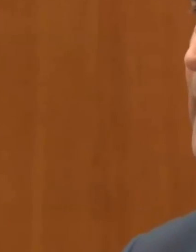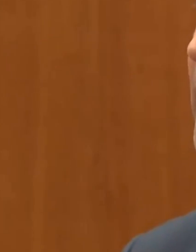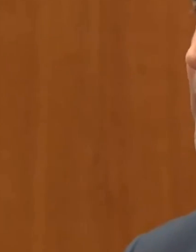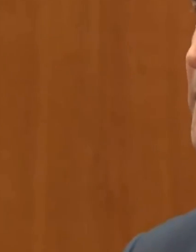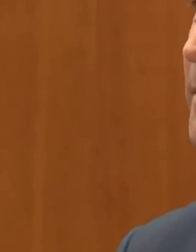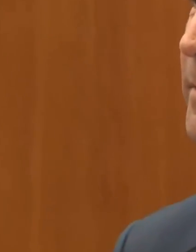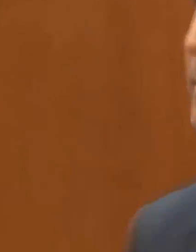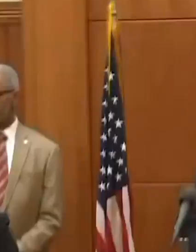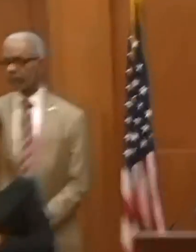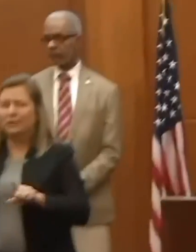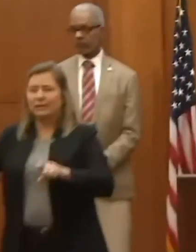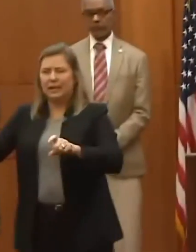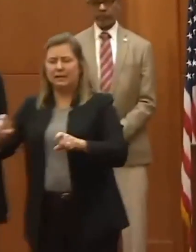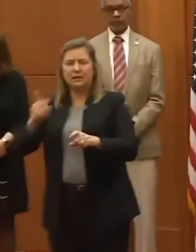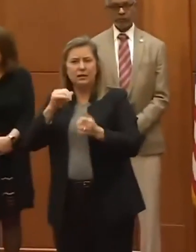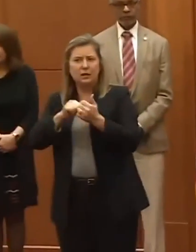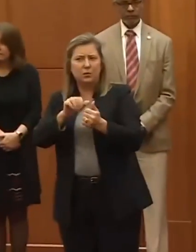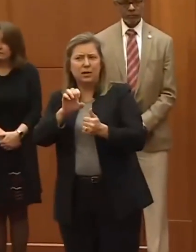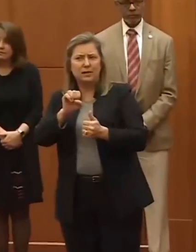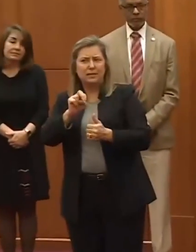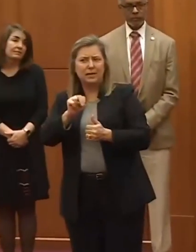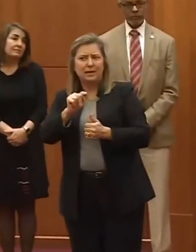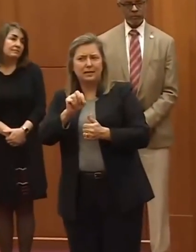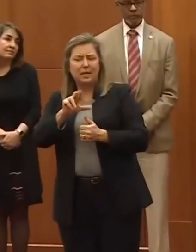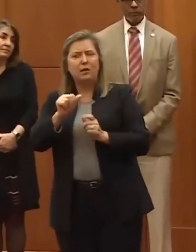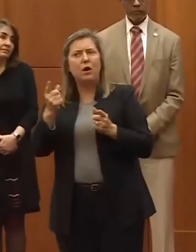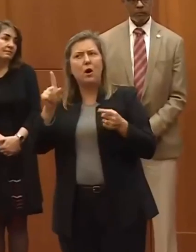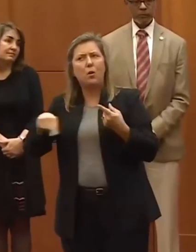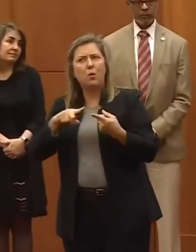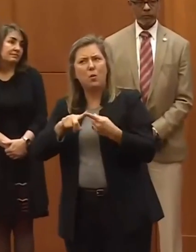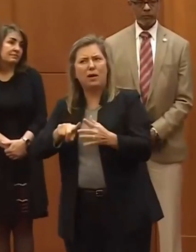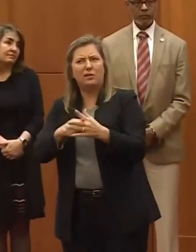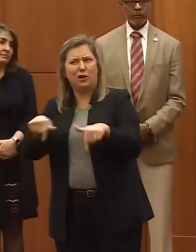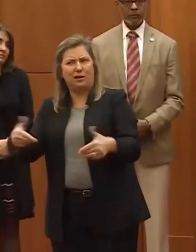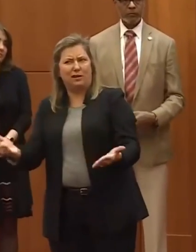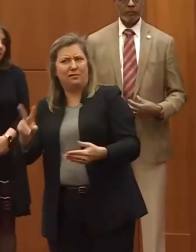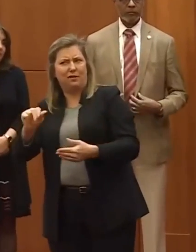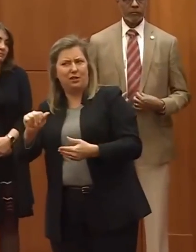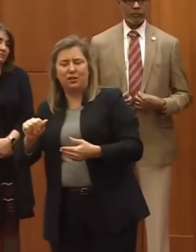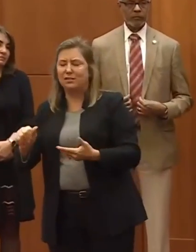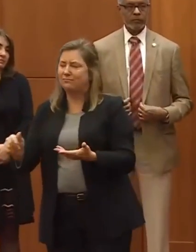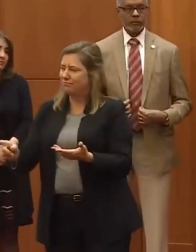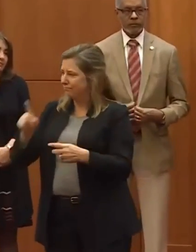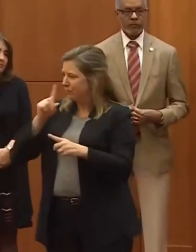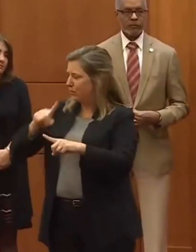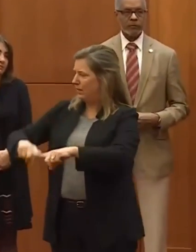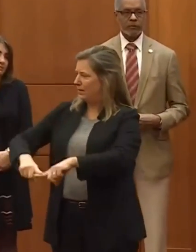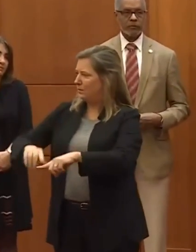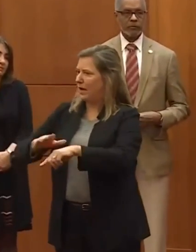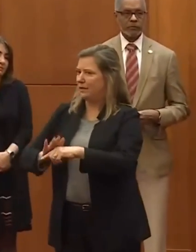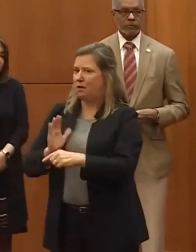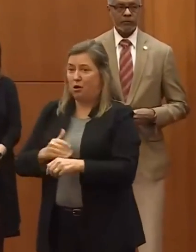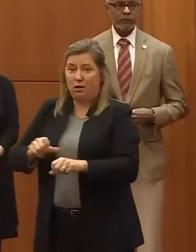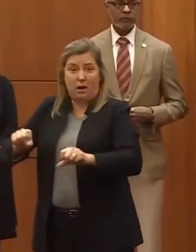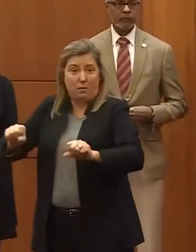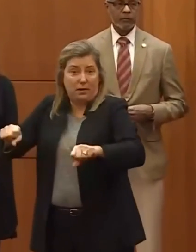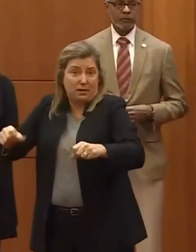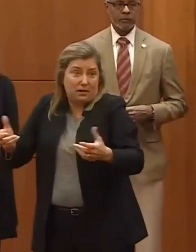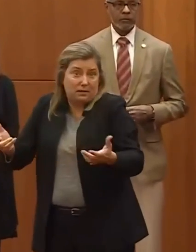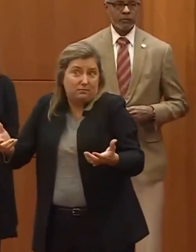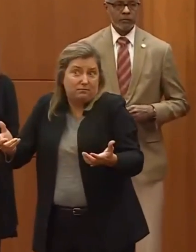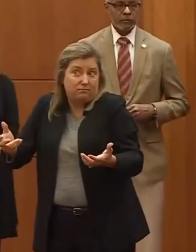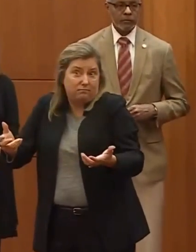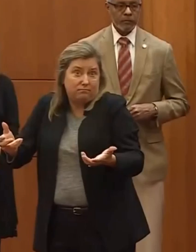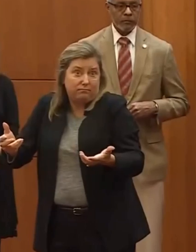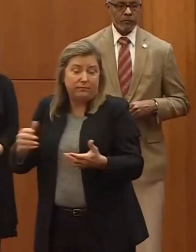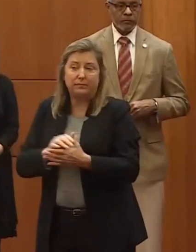right now. Yes. How do you see more of that these days? Yes. I think a lot of it, Henry, depends on the capacity. And